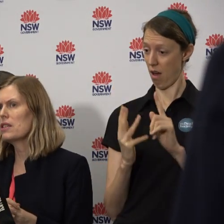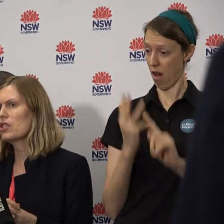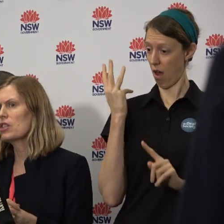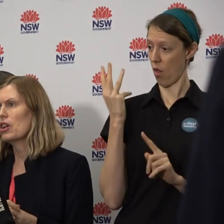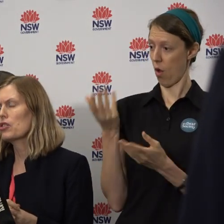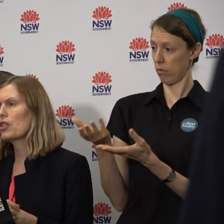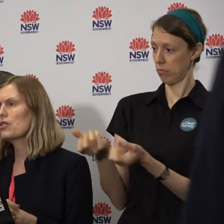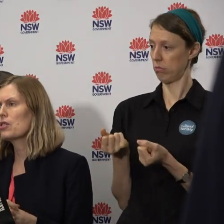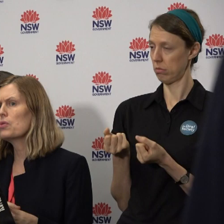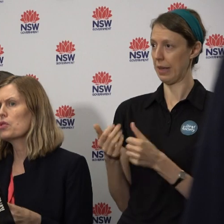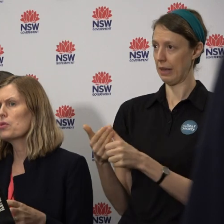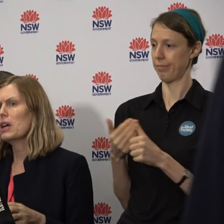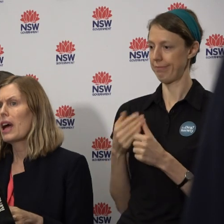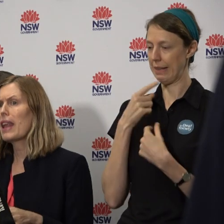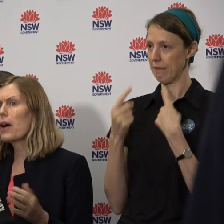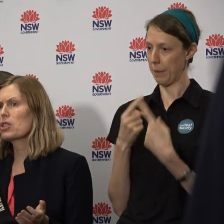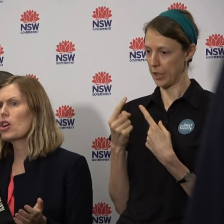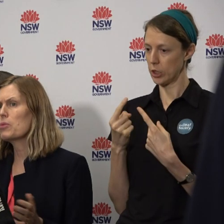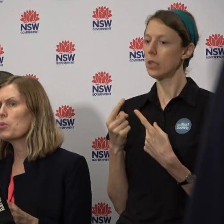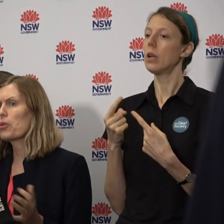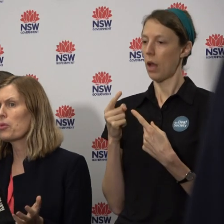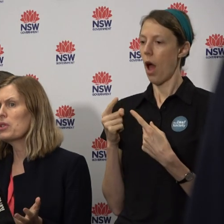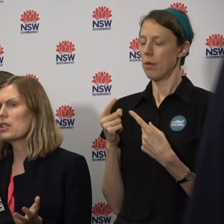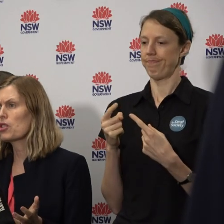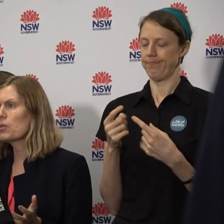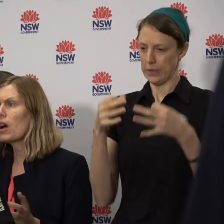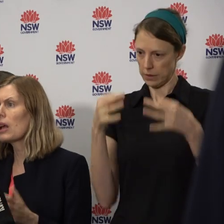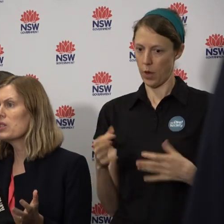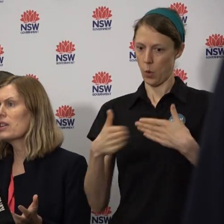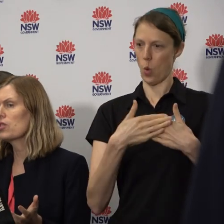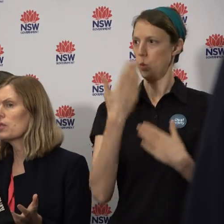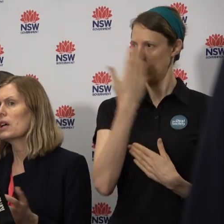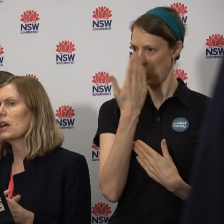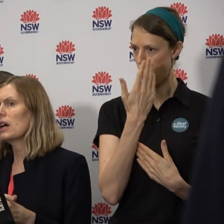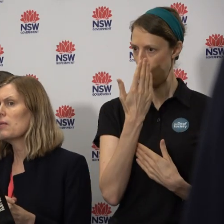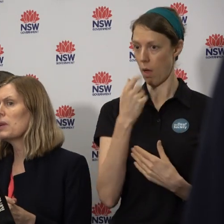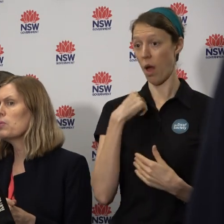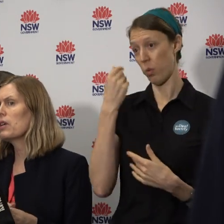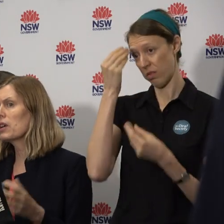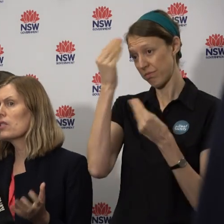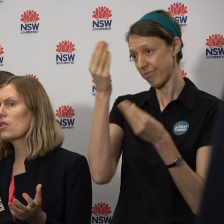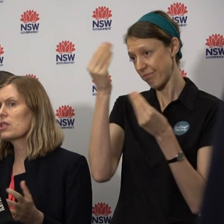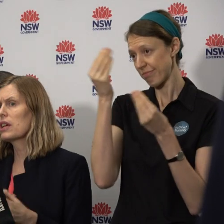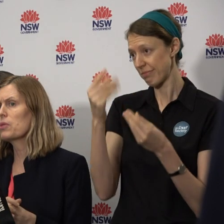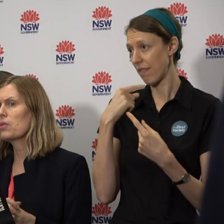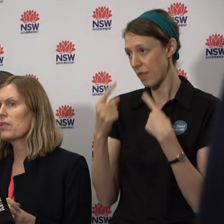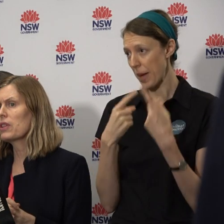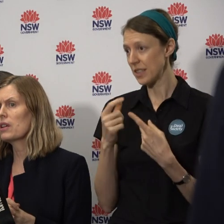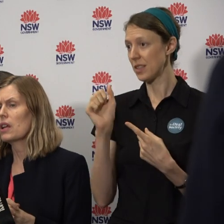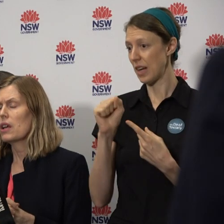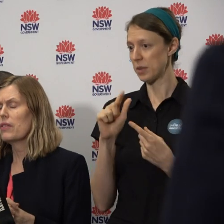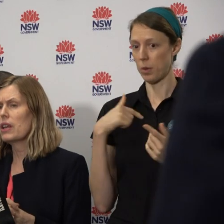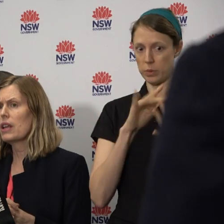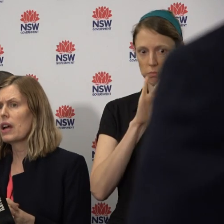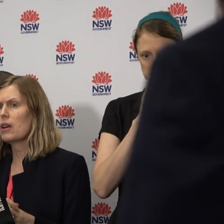make the decision to close the school to allow us time to work through this issue. I'll update you, but we're in close contact with all of